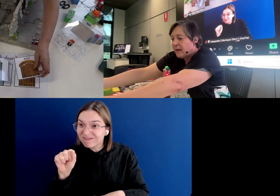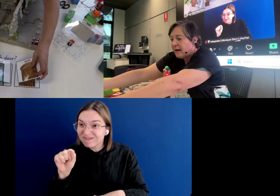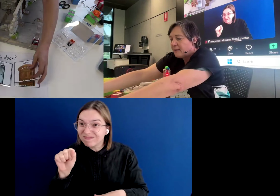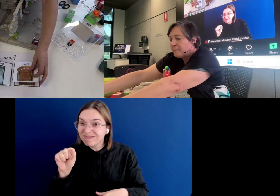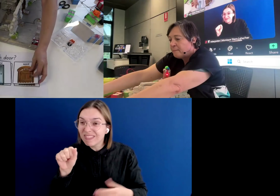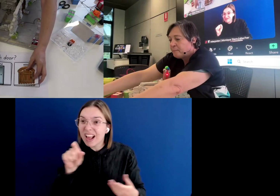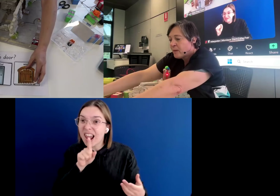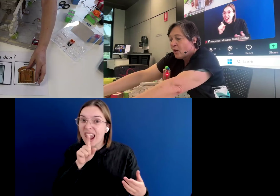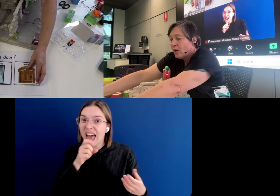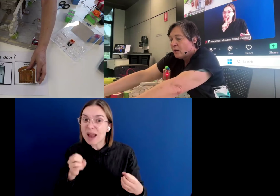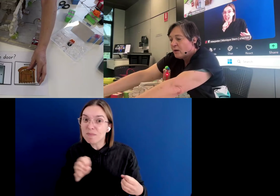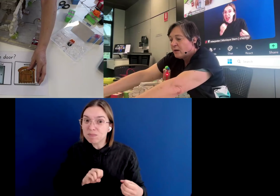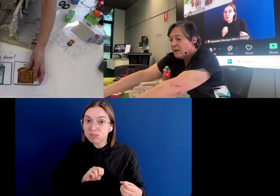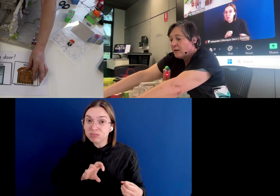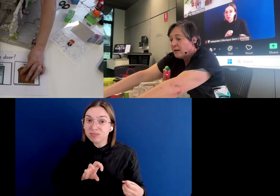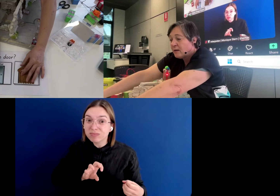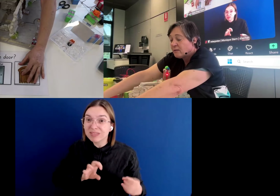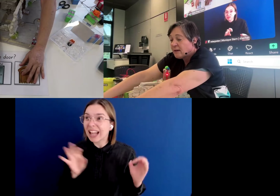So